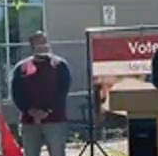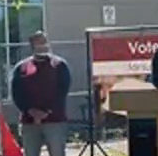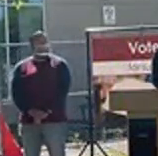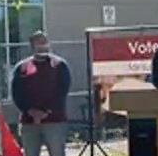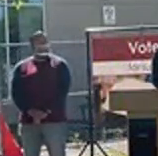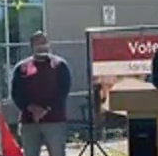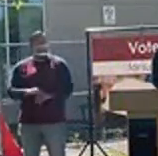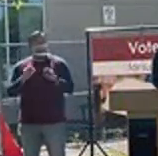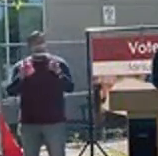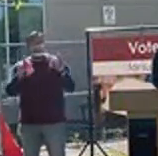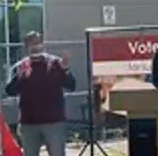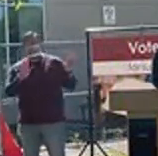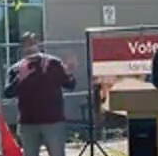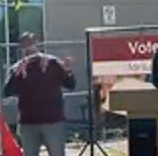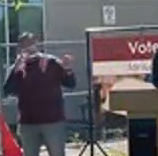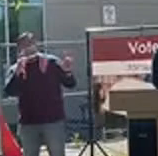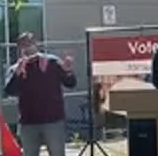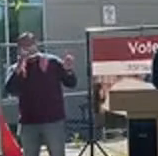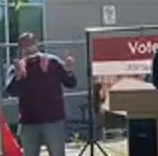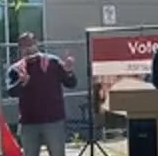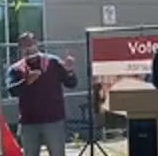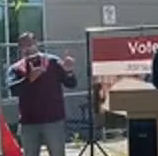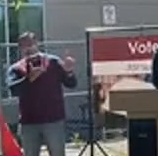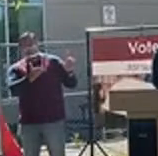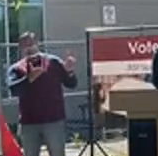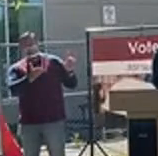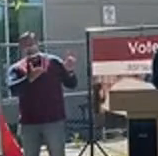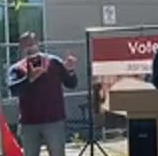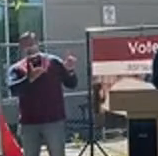All right, pose for the photo.